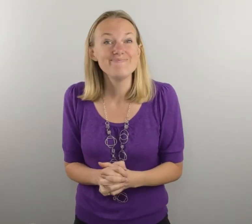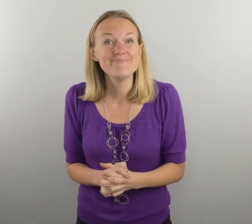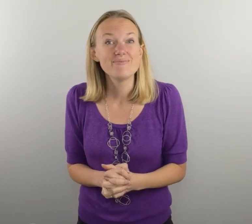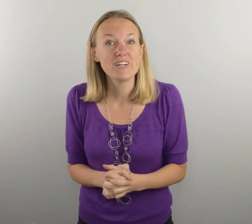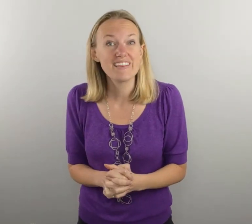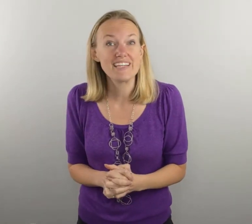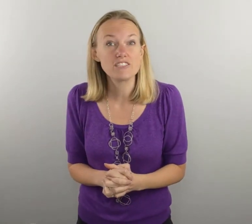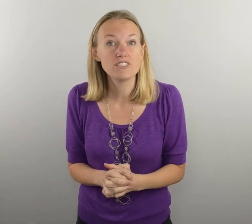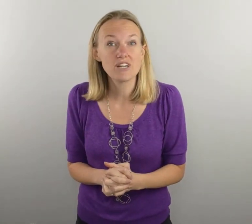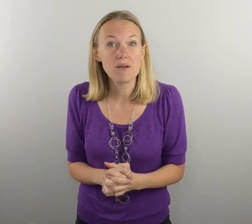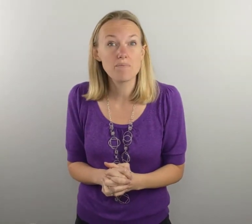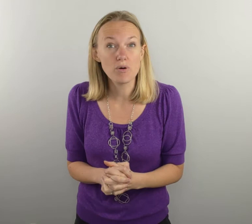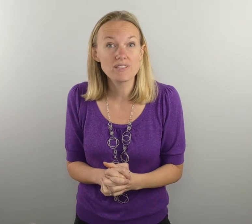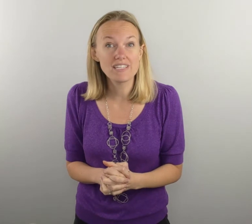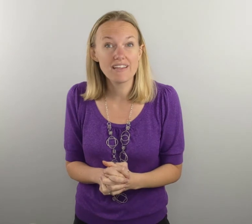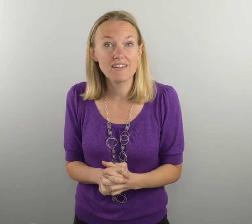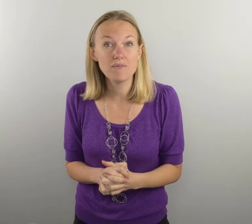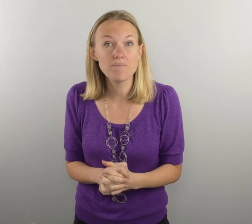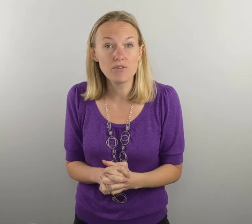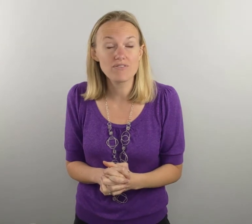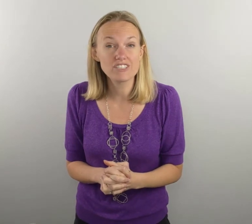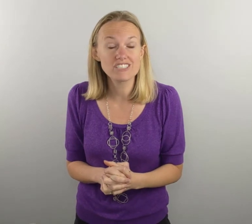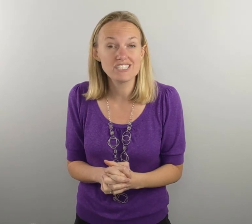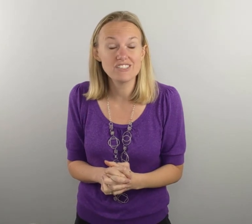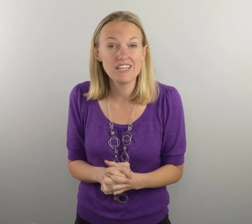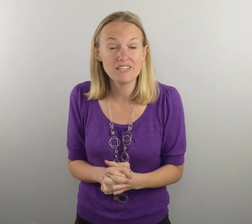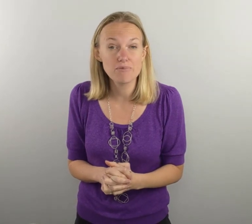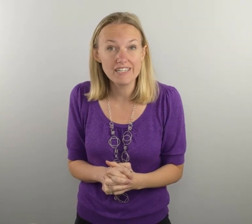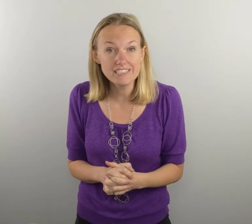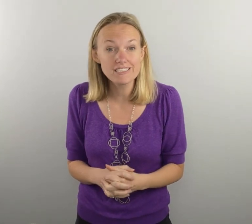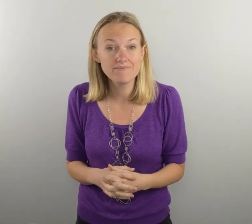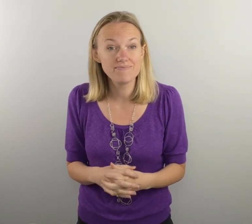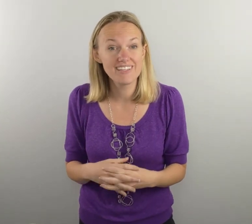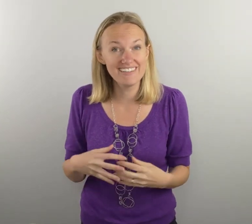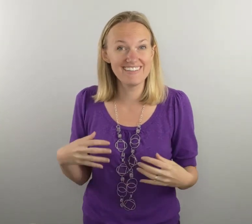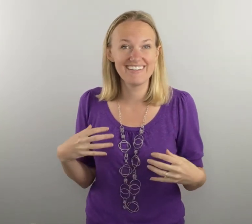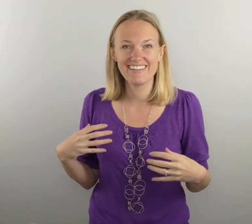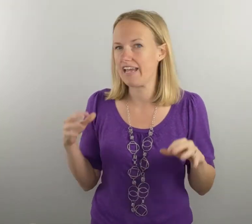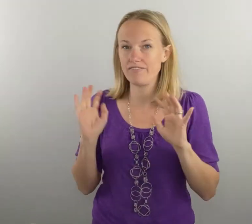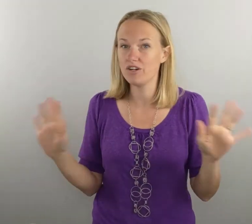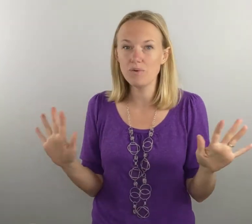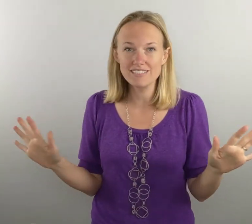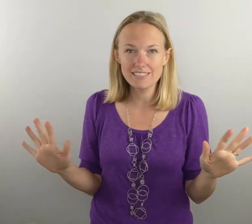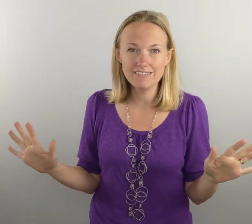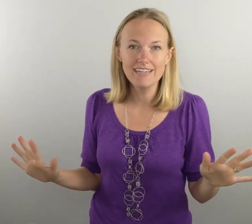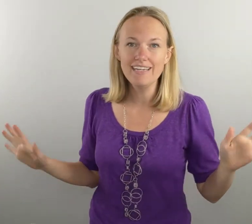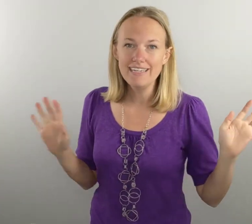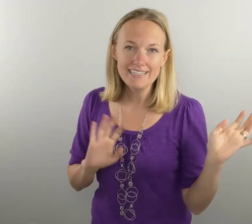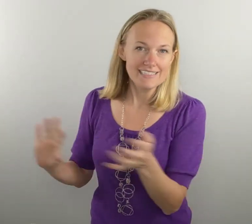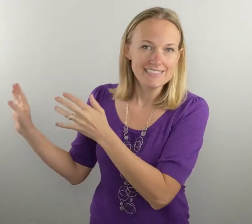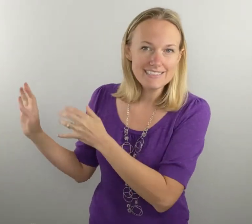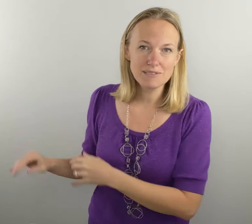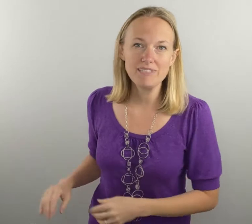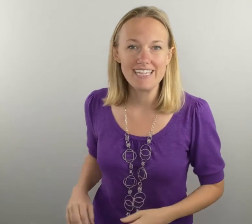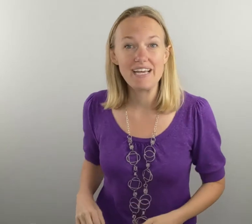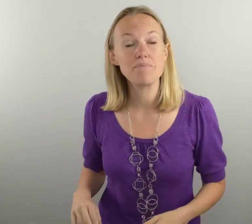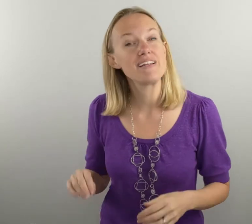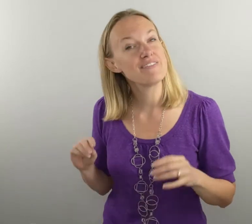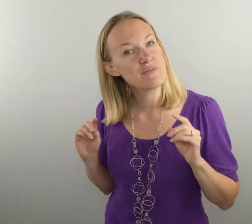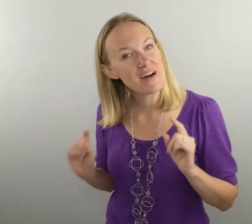What do you think? Should we try both together? Both verse 2 and the bridge? Okay, if you don't want to, just be done. But if you want a little